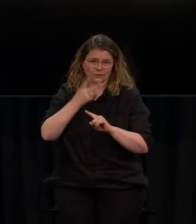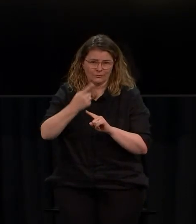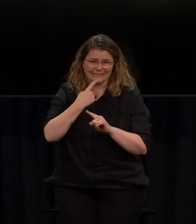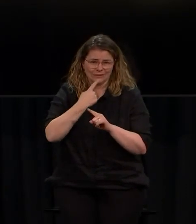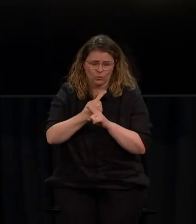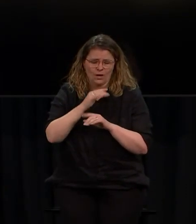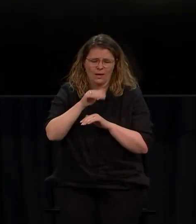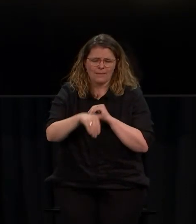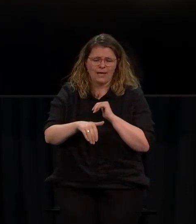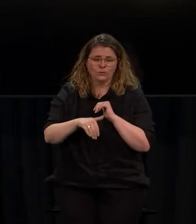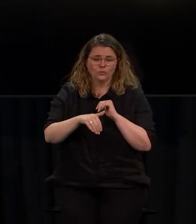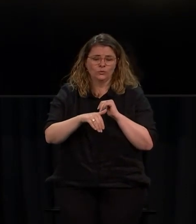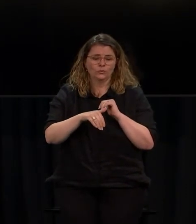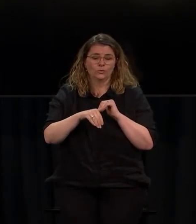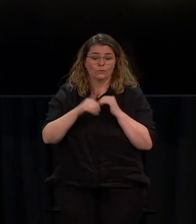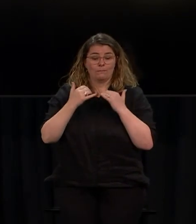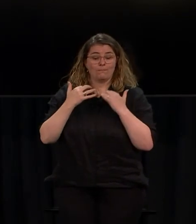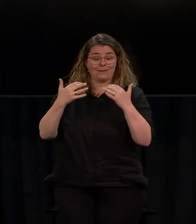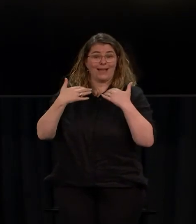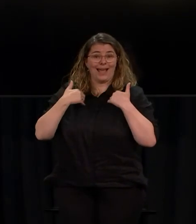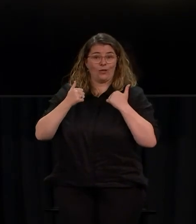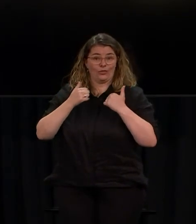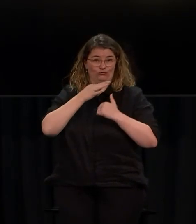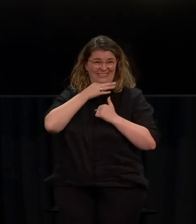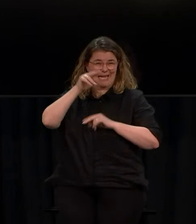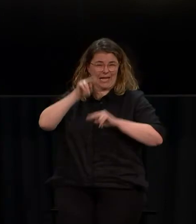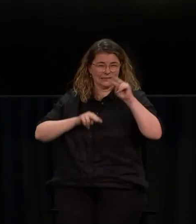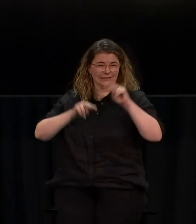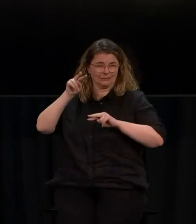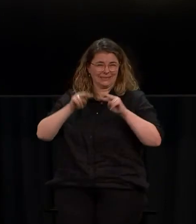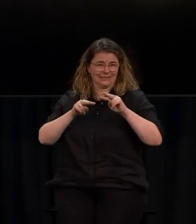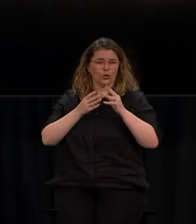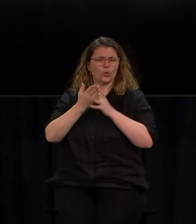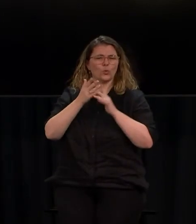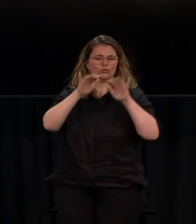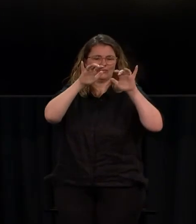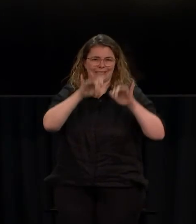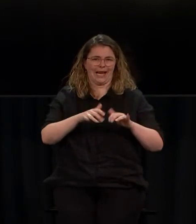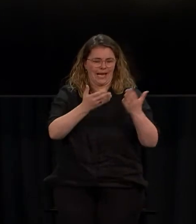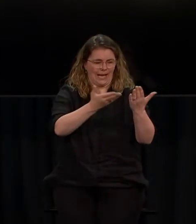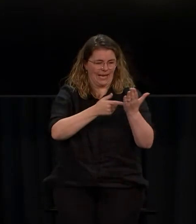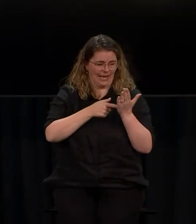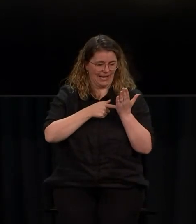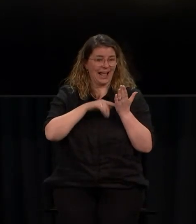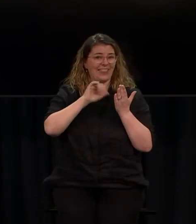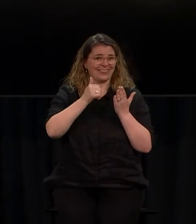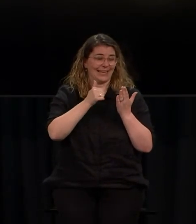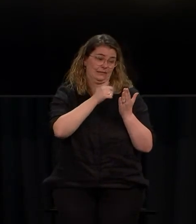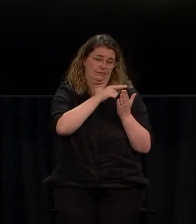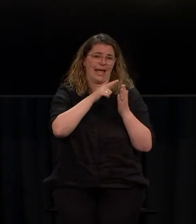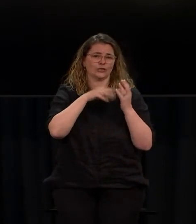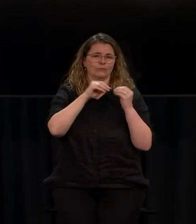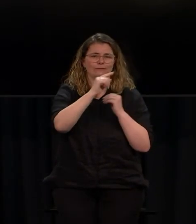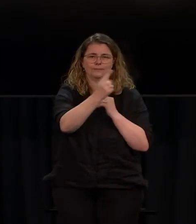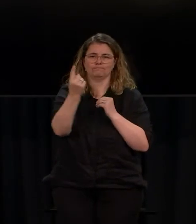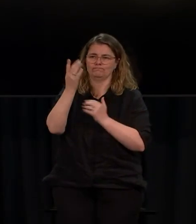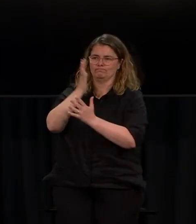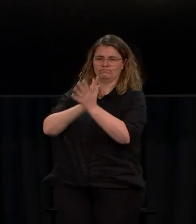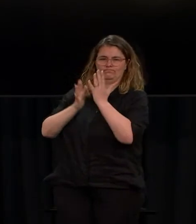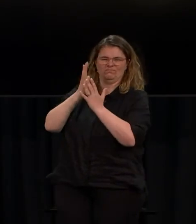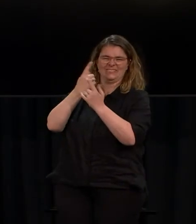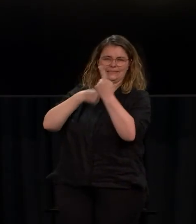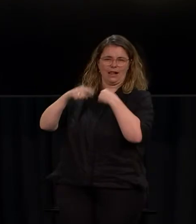course, when we undertake public health risk assessments, those occur in written form, and then the Director General comes and joins us for a